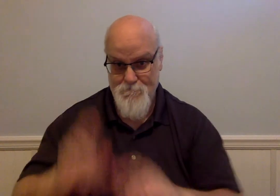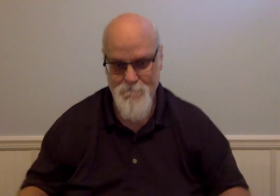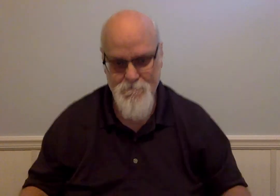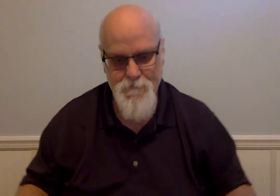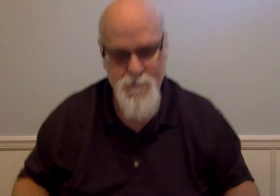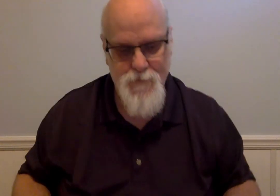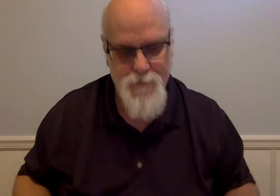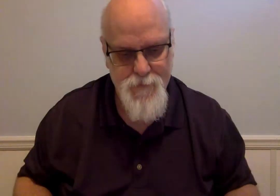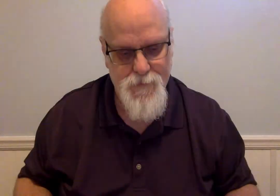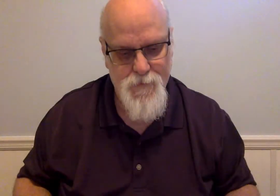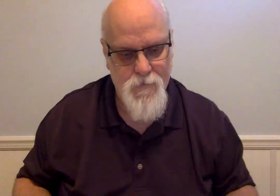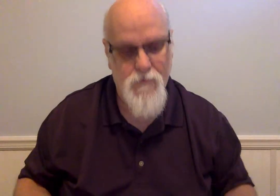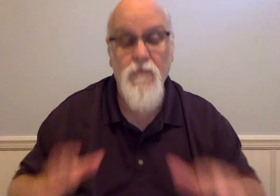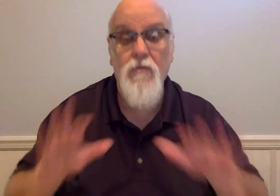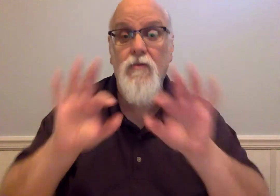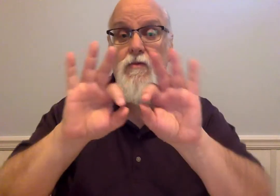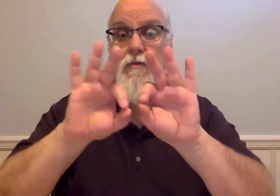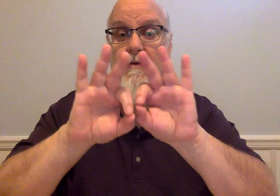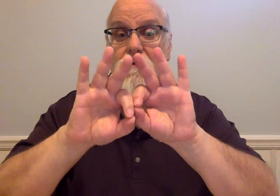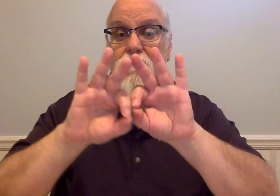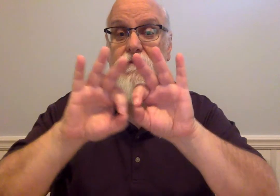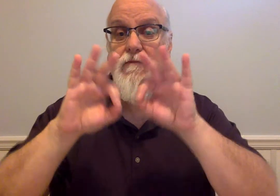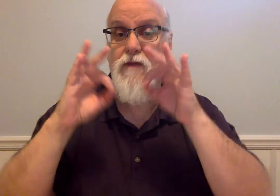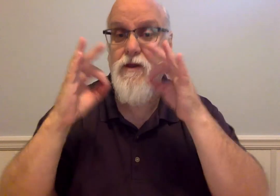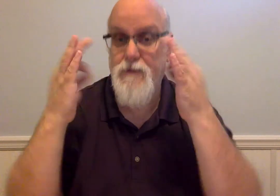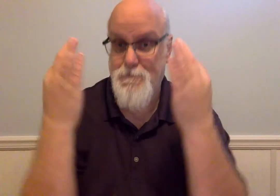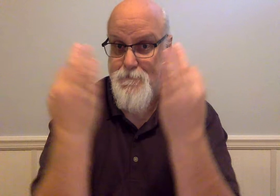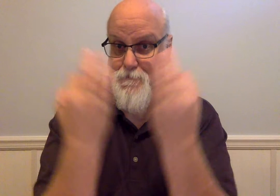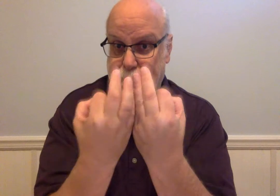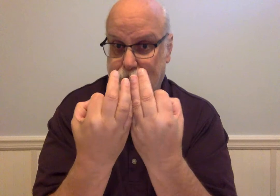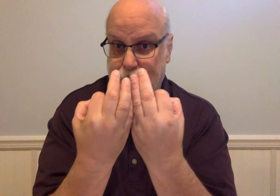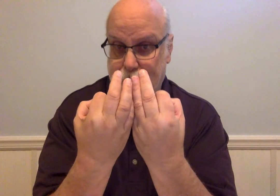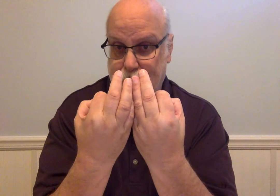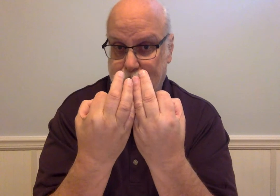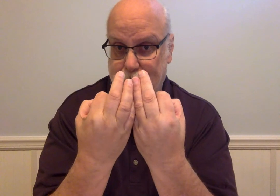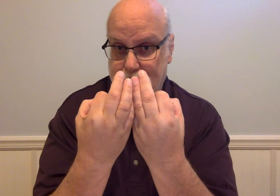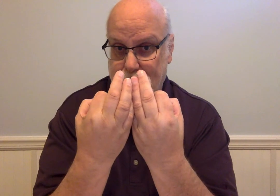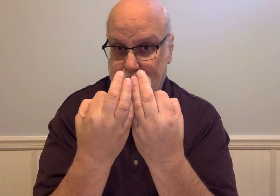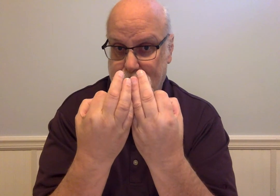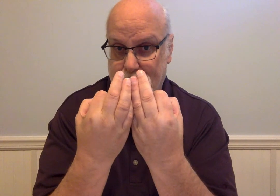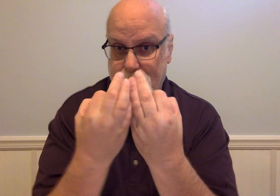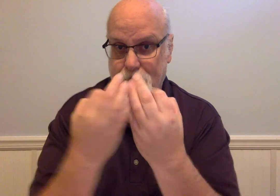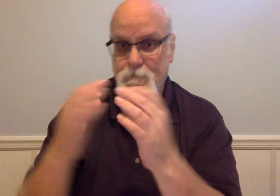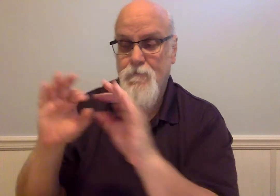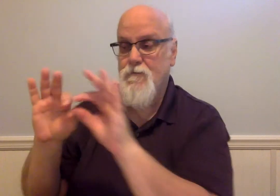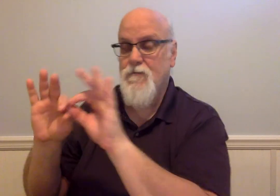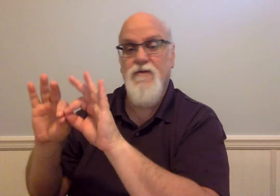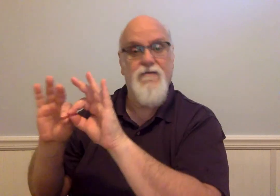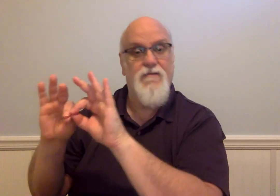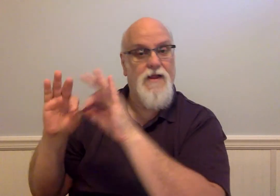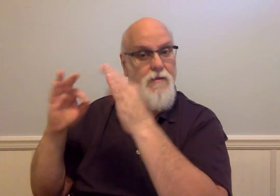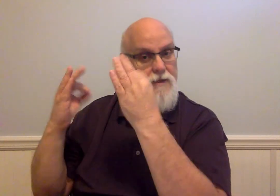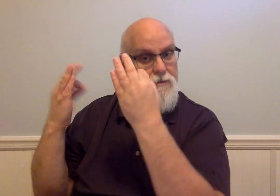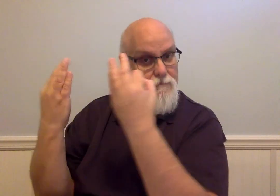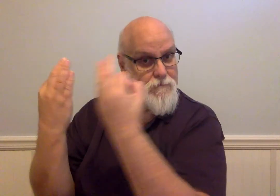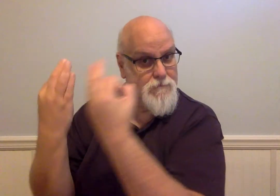Ready? The sign for family is two F's. You circle and you touch your pinkies. So you start F's